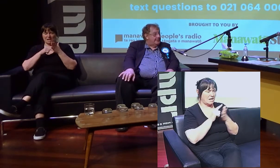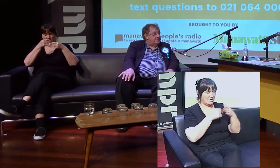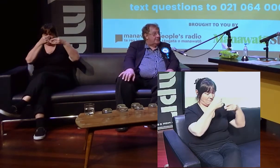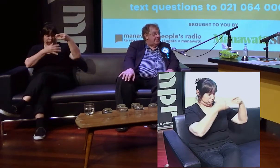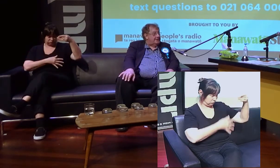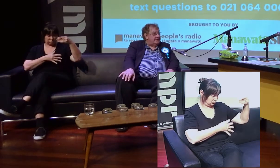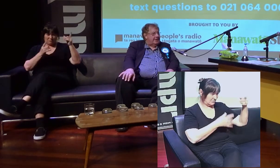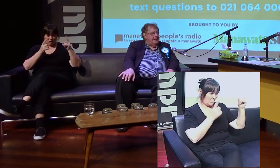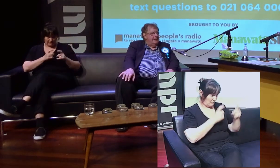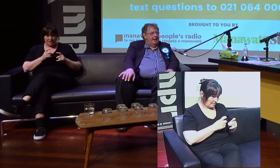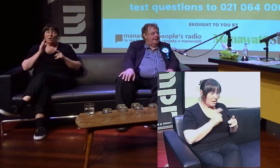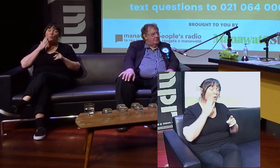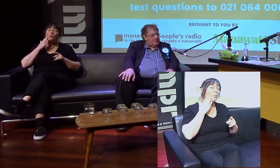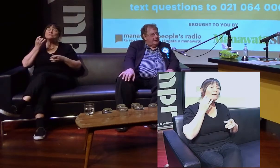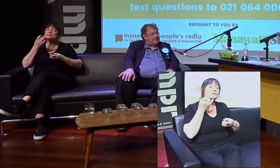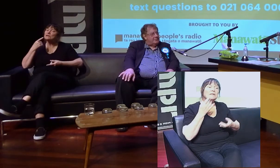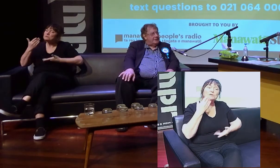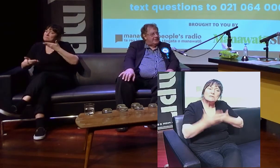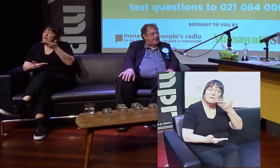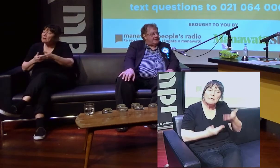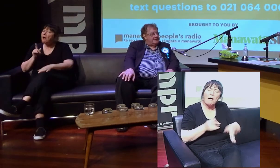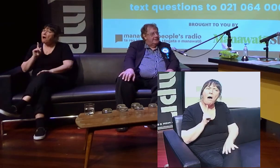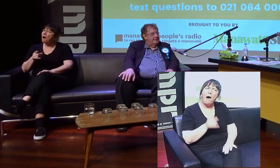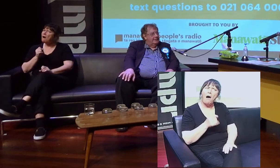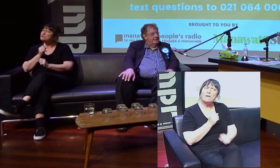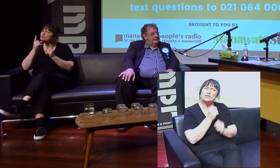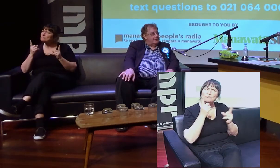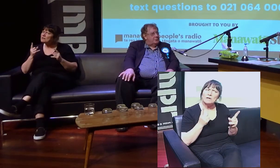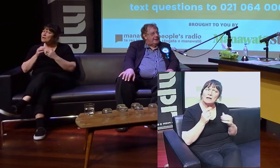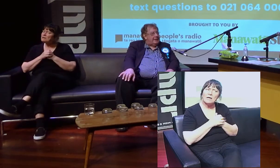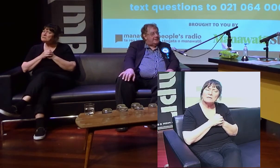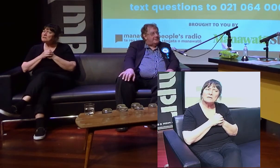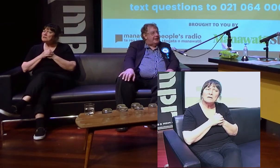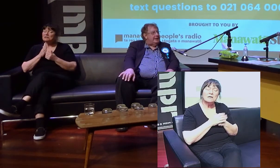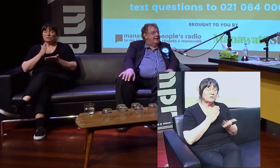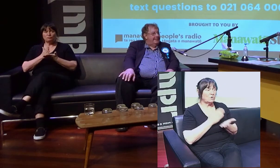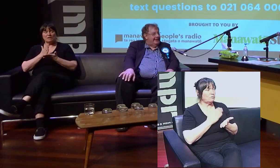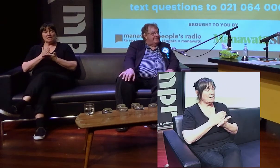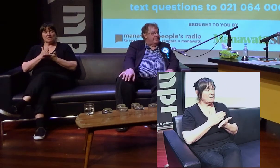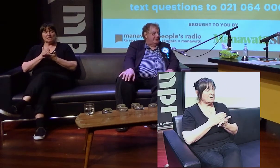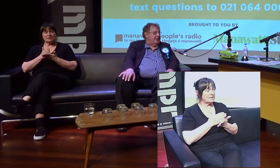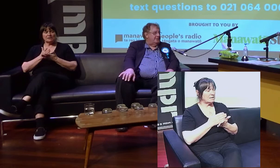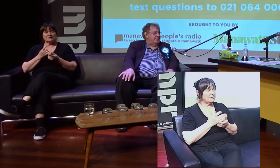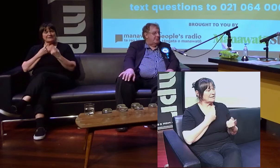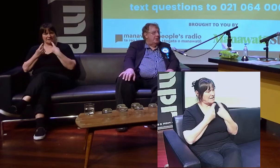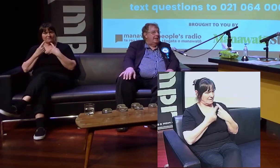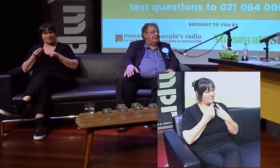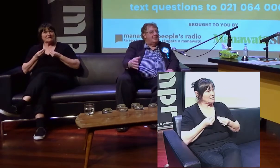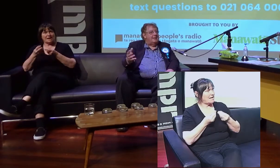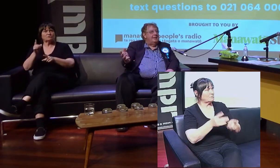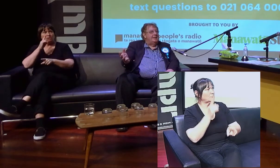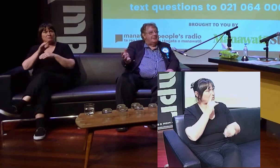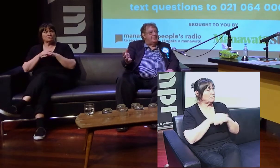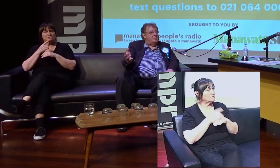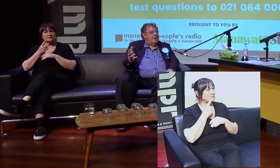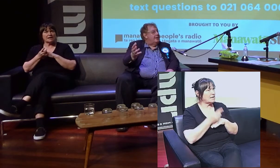about those sorts of things, they say, I never realised it was that serious. So it's really a case of getting that information out to people and